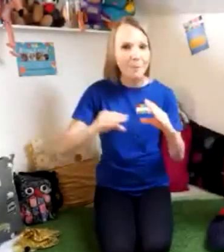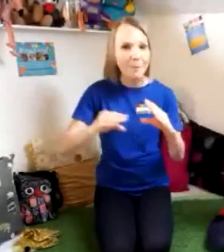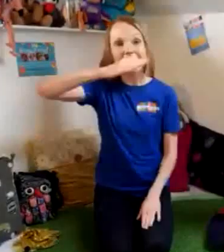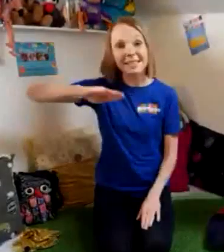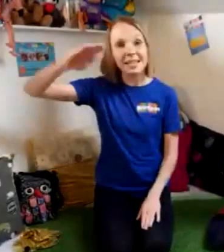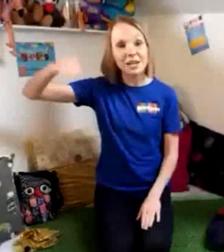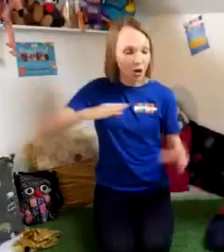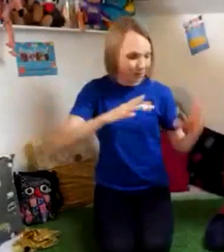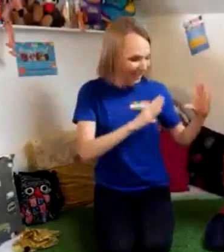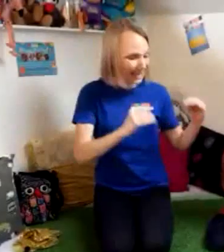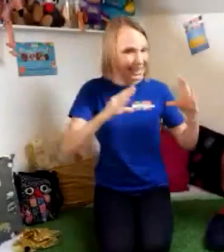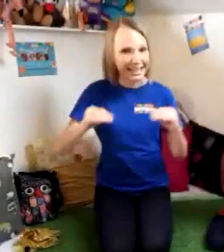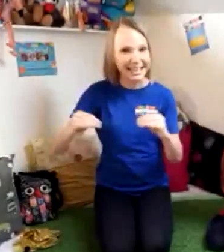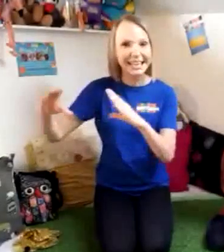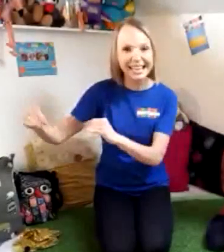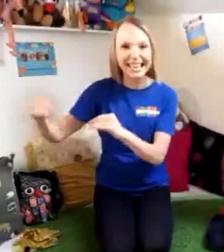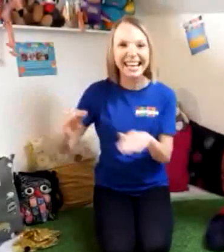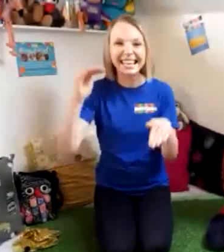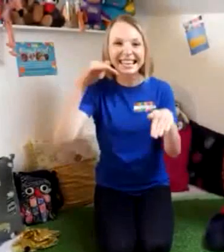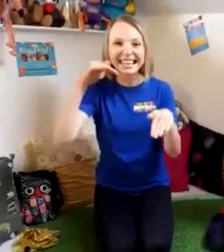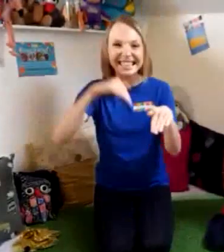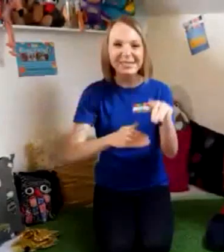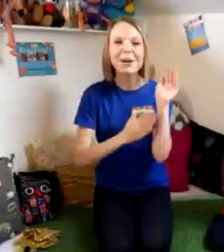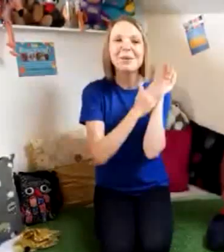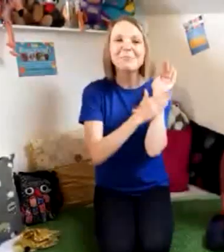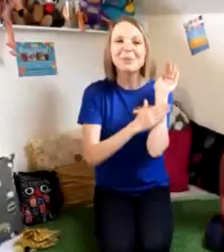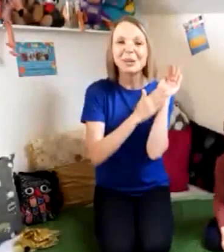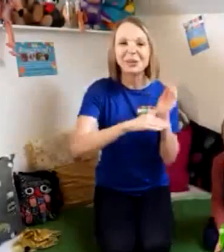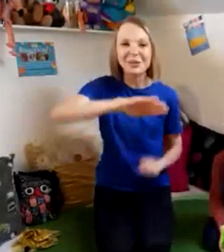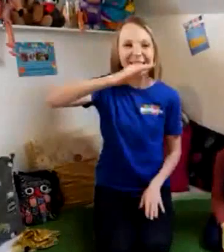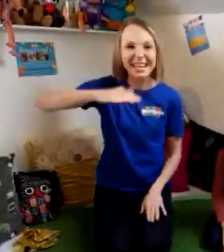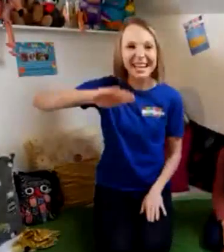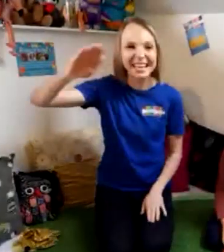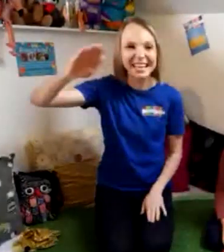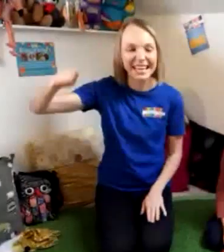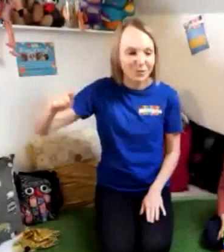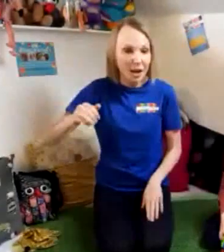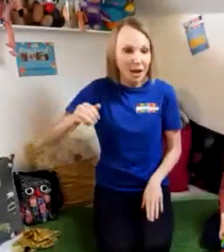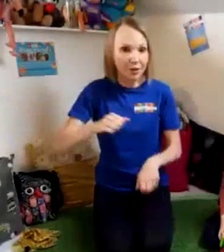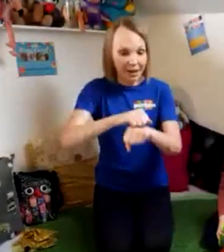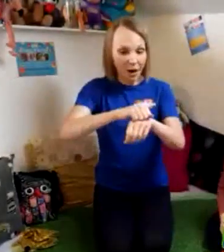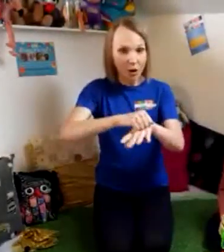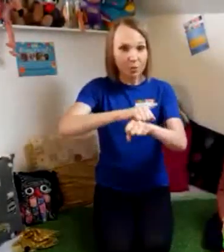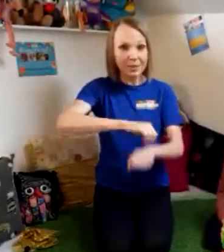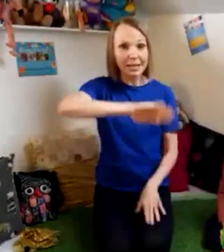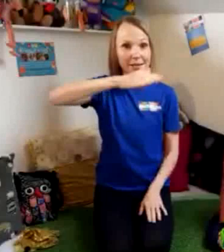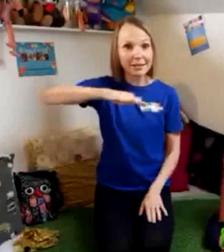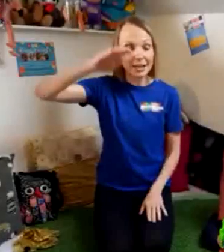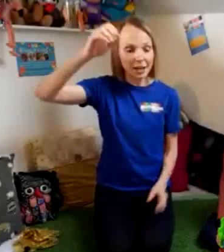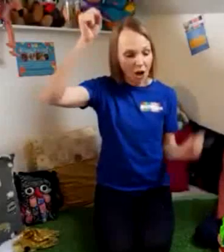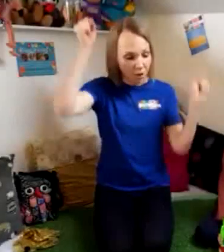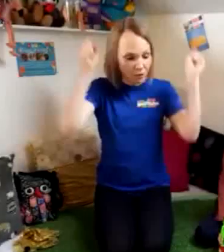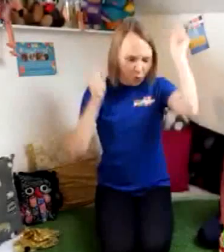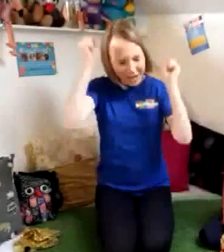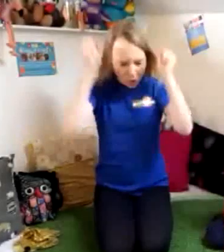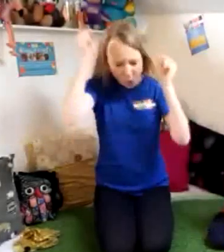In the sea goes click, click, click, in the deep blue sea. The octopus in the sea goes wiggle, wiggle,